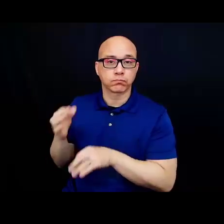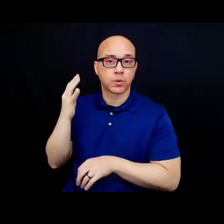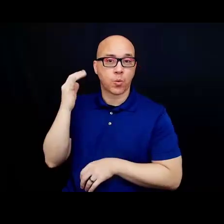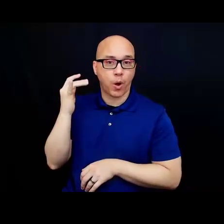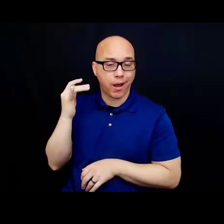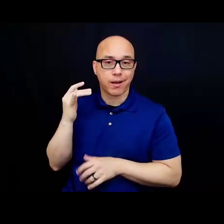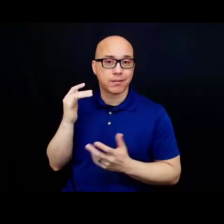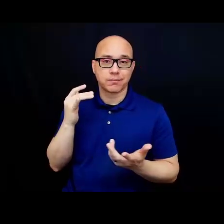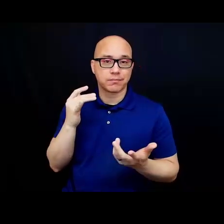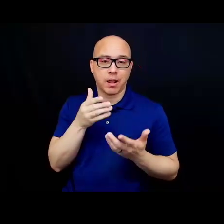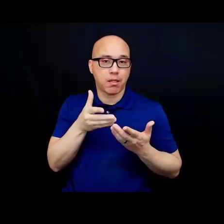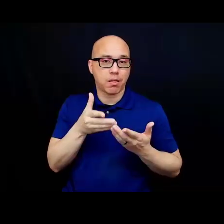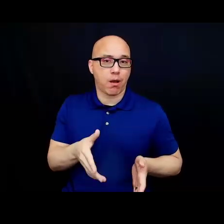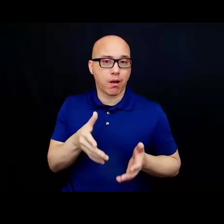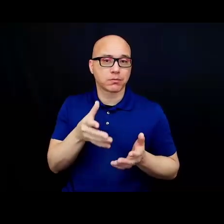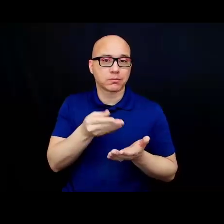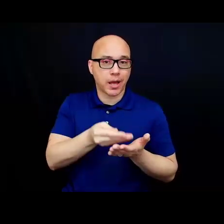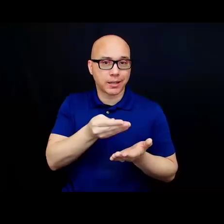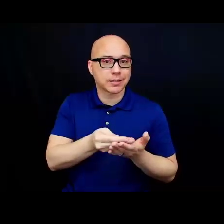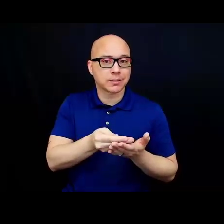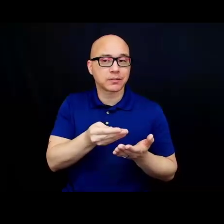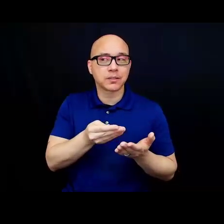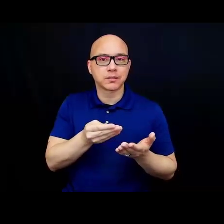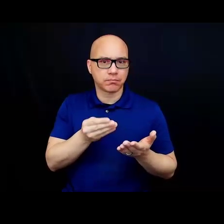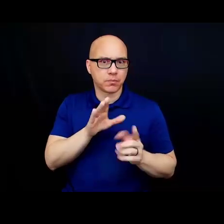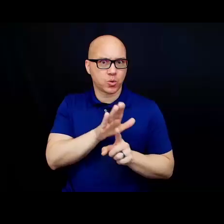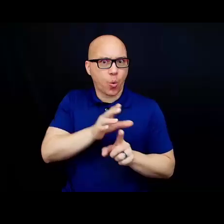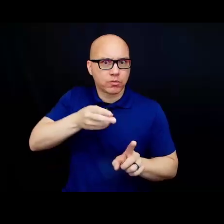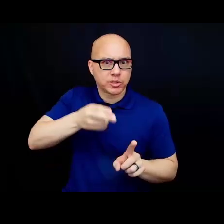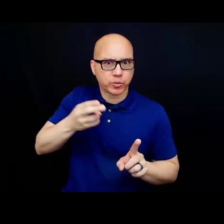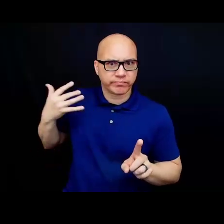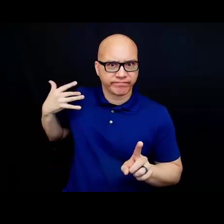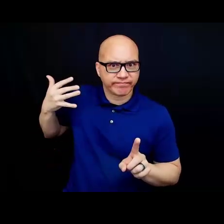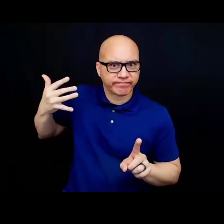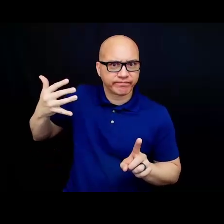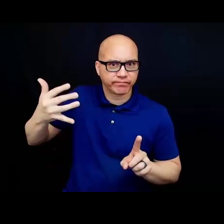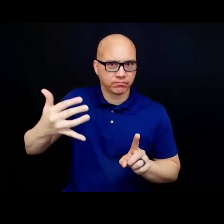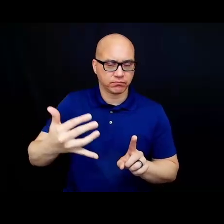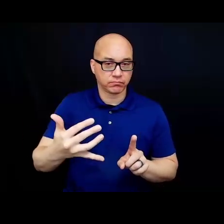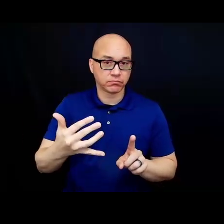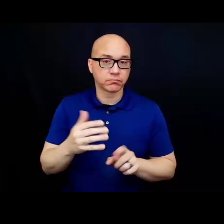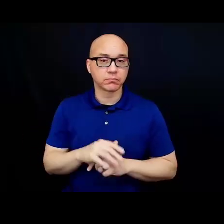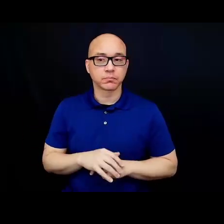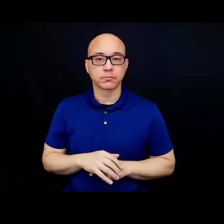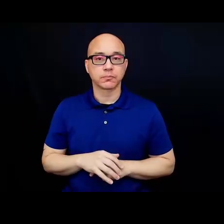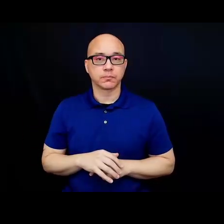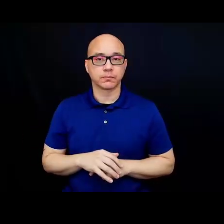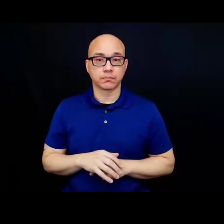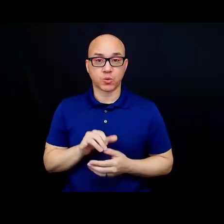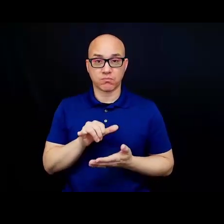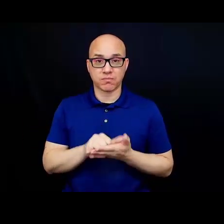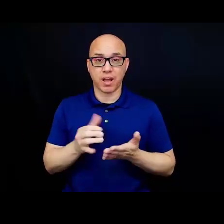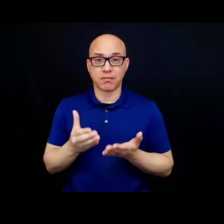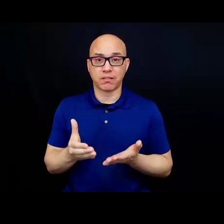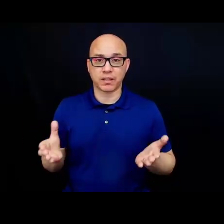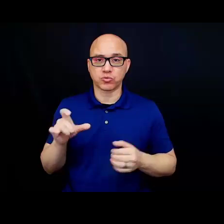the losses in your history of in your financial history. So those things you need to